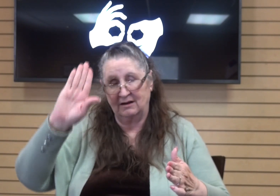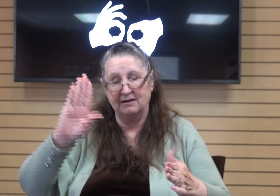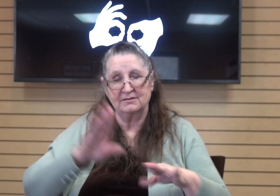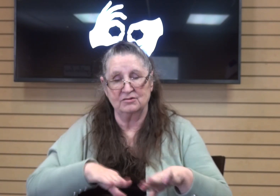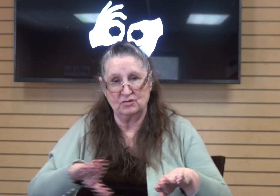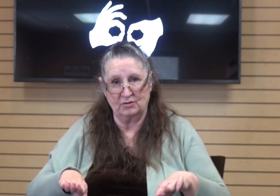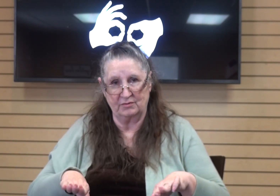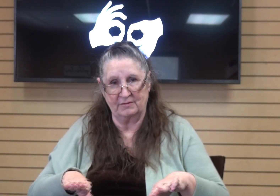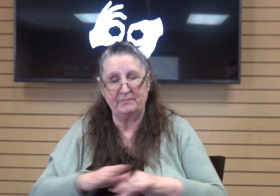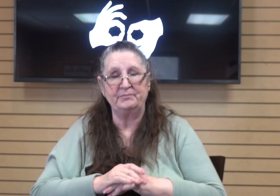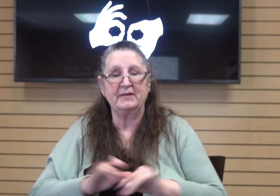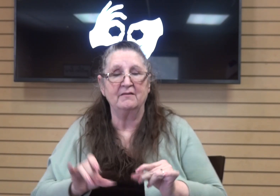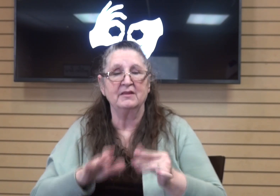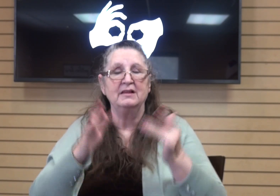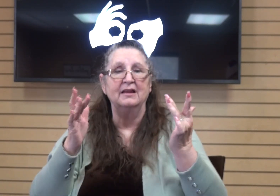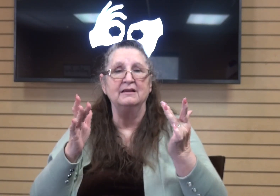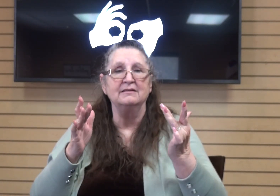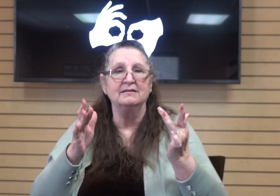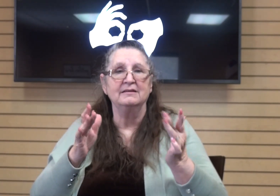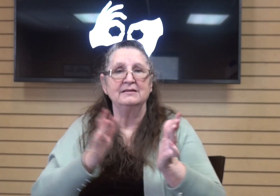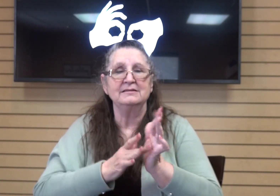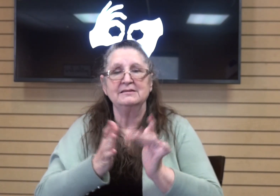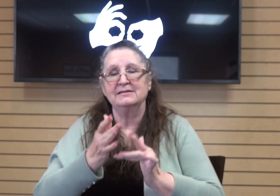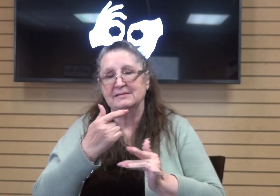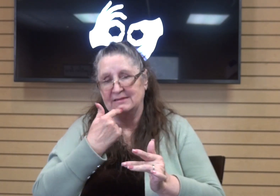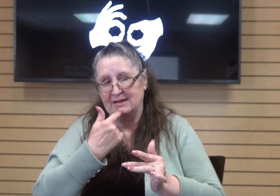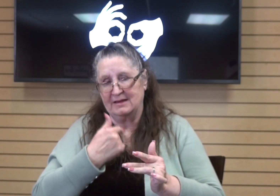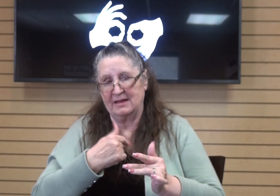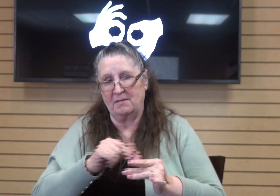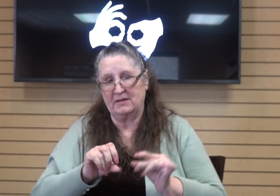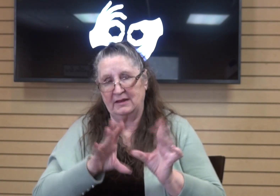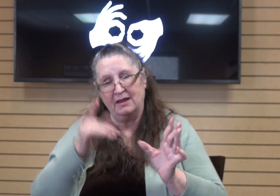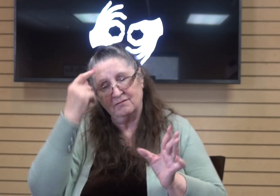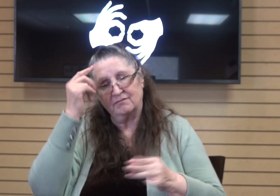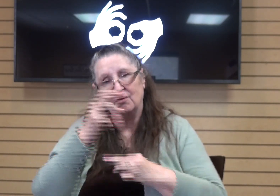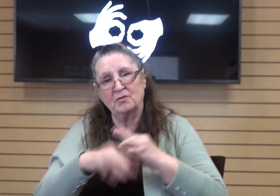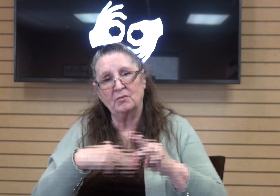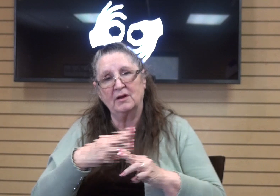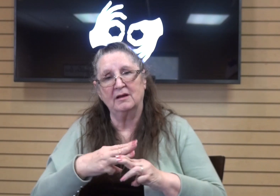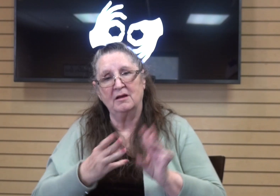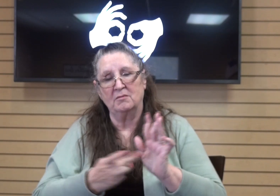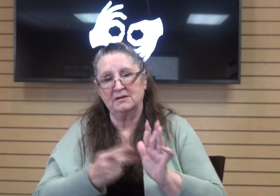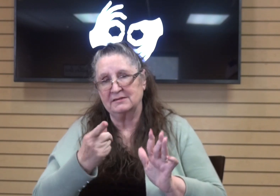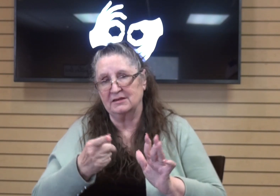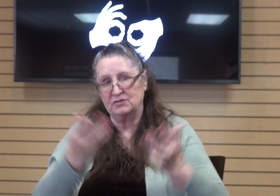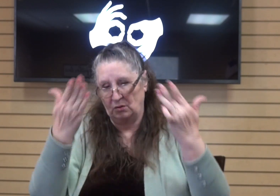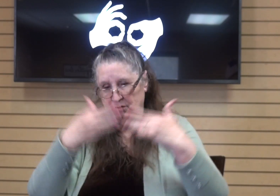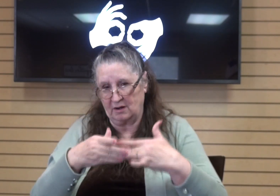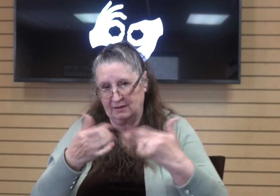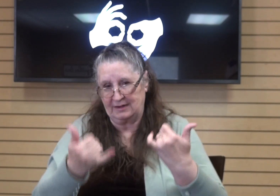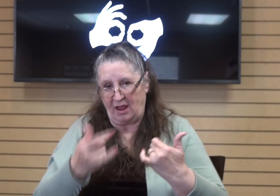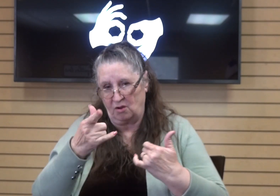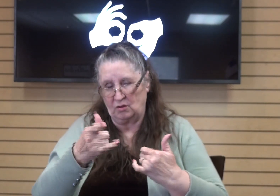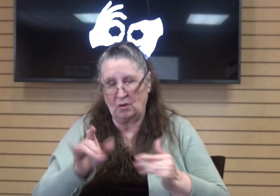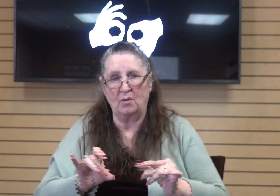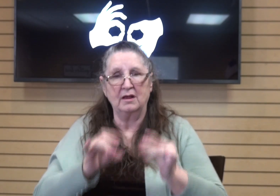neat. Jesus says, "I am the light of the world." And Paul says, "You were once darkness, but now you are light in the